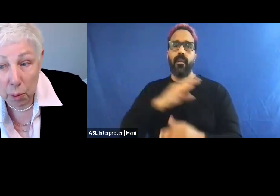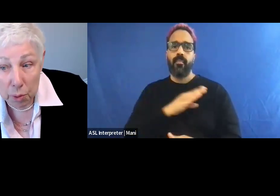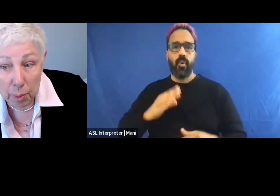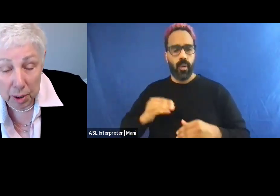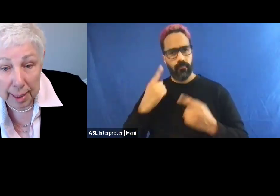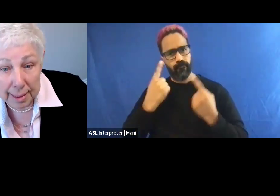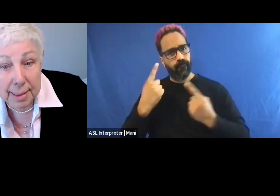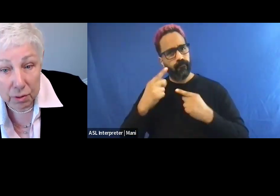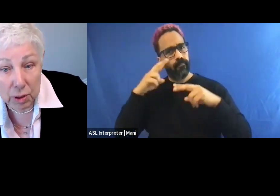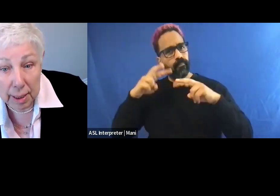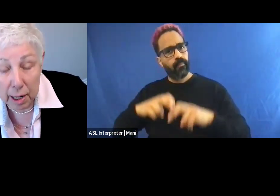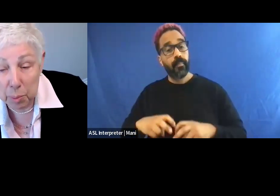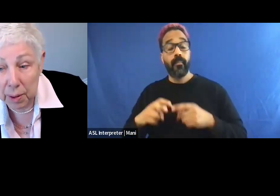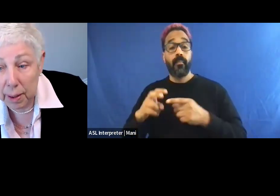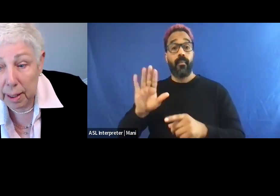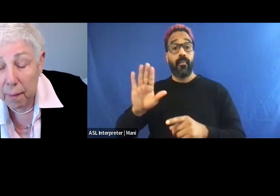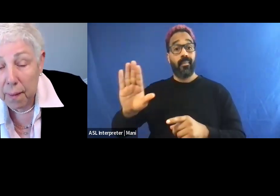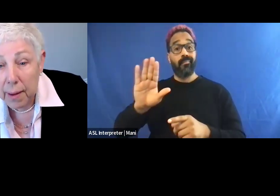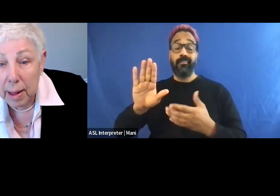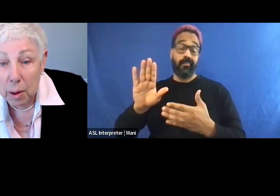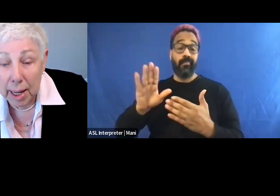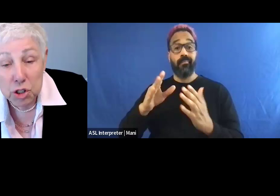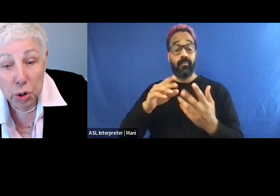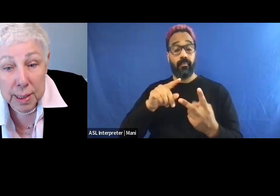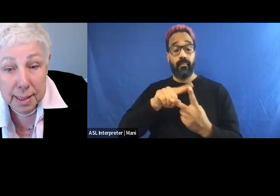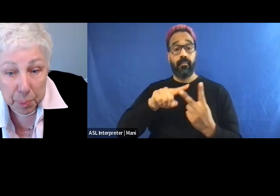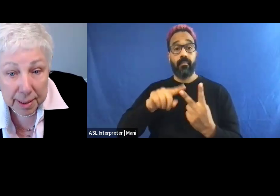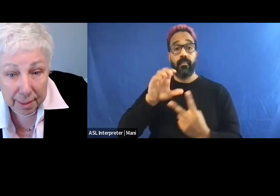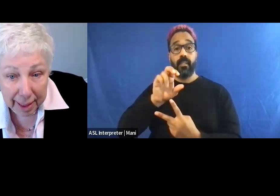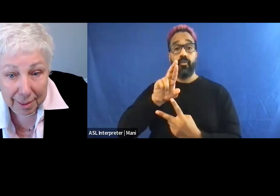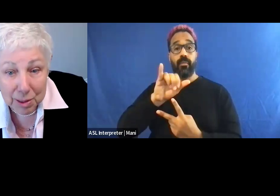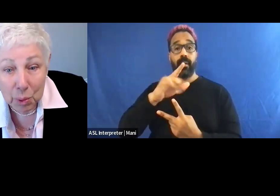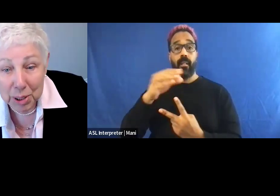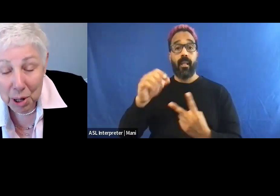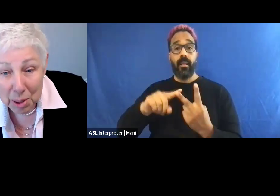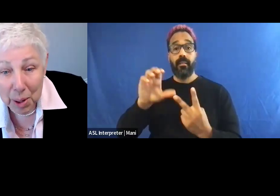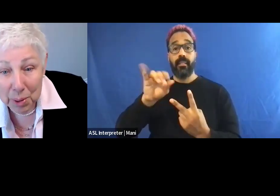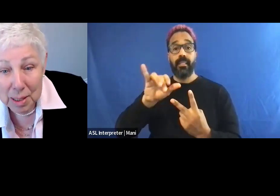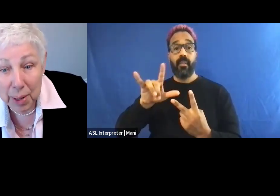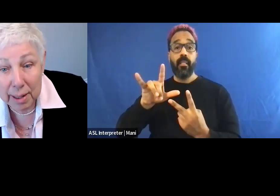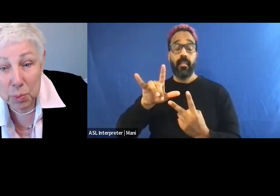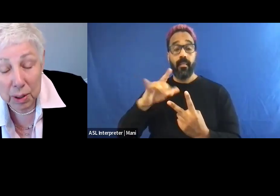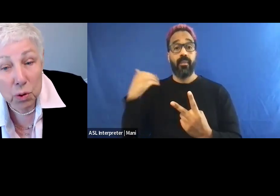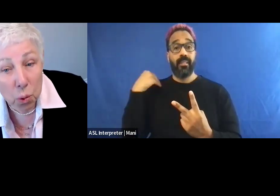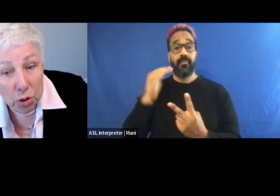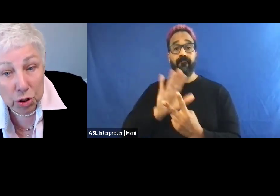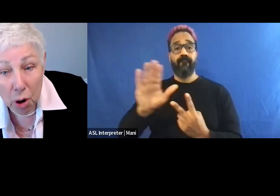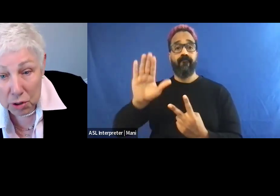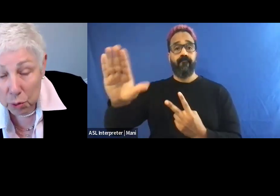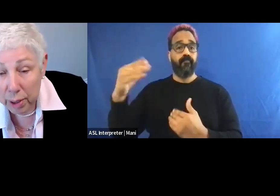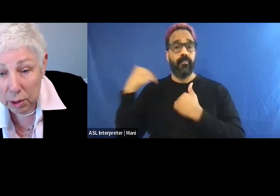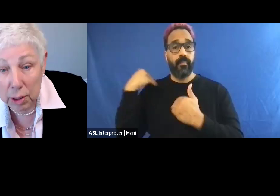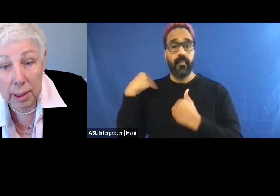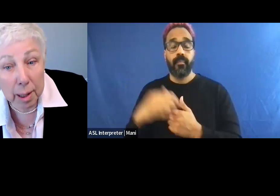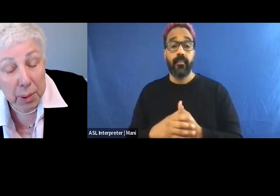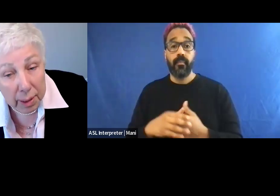for both criminal and civil accountability. Insurance is a piece of that. So when we talk about risk management, of course, you're